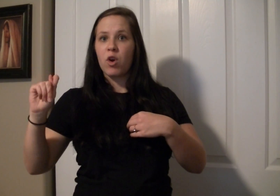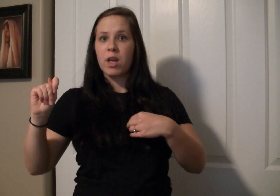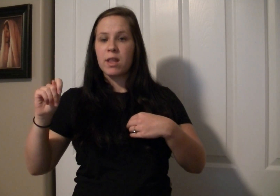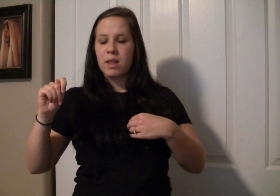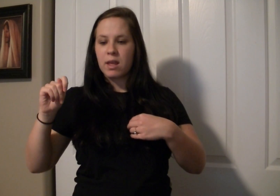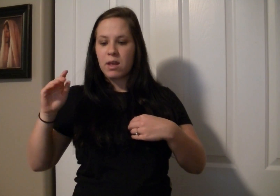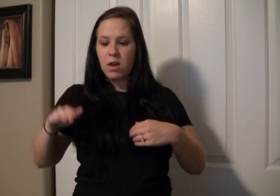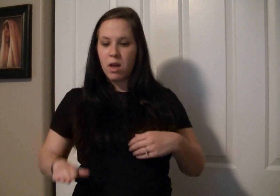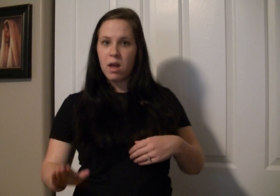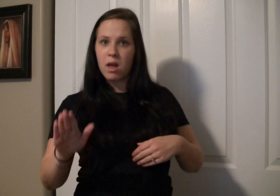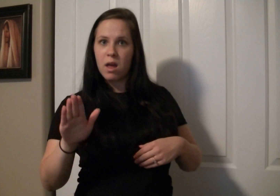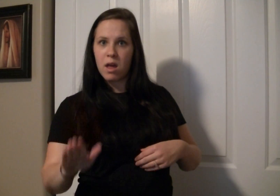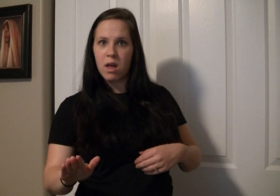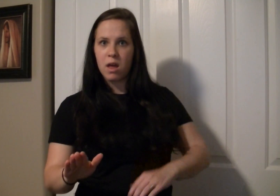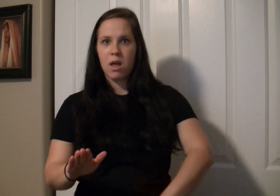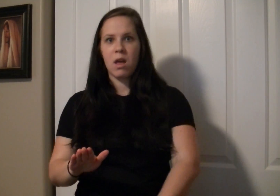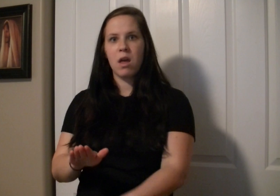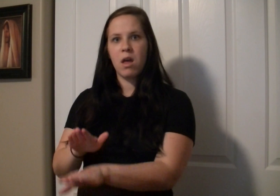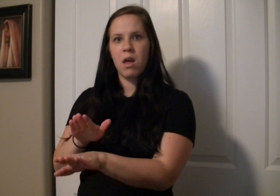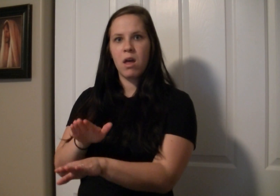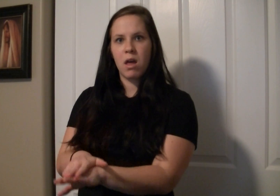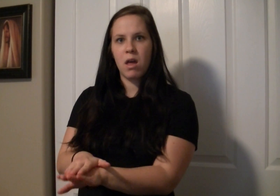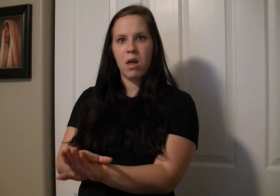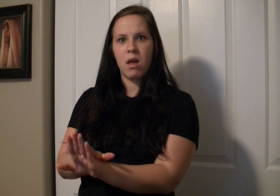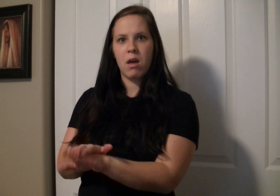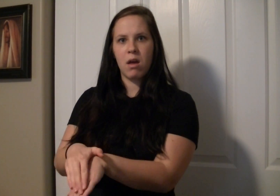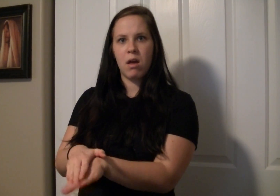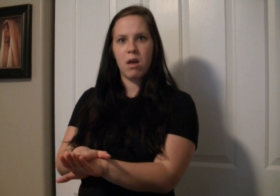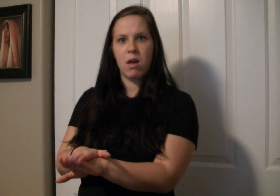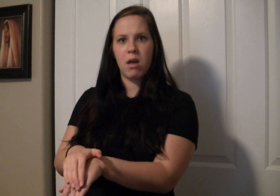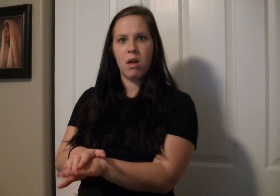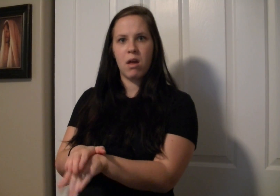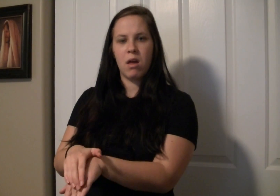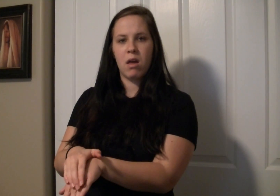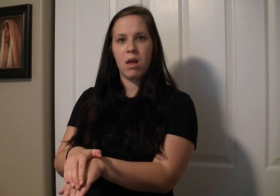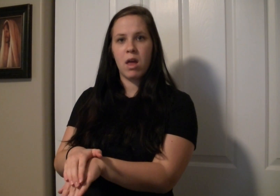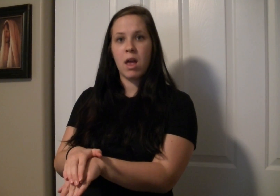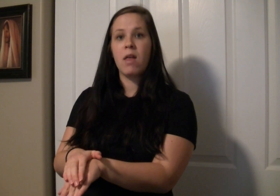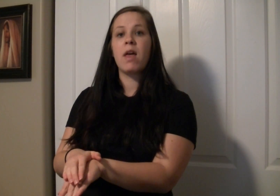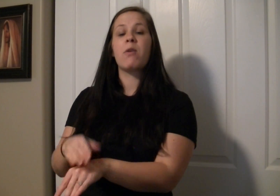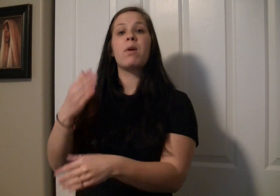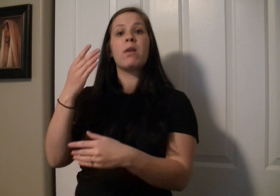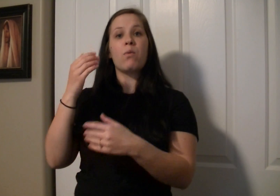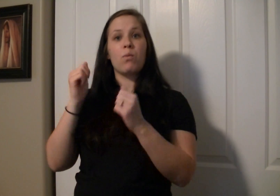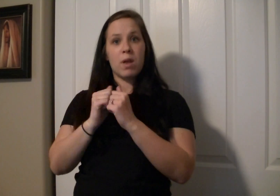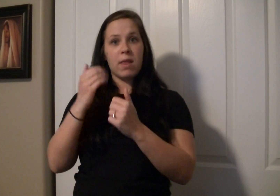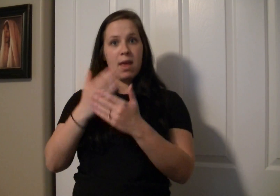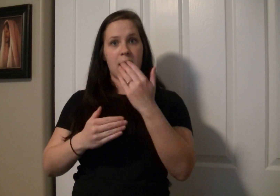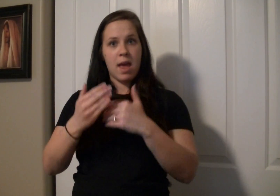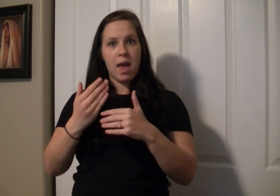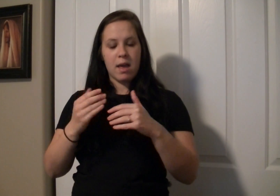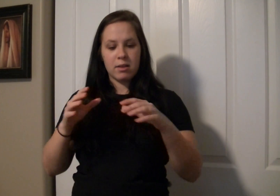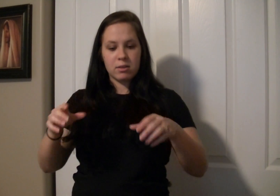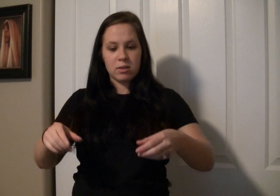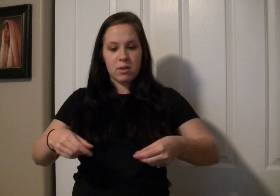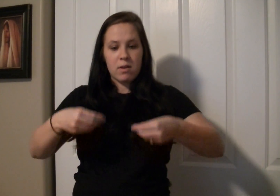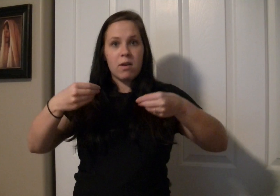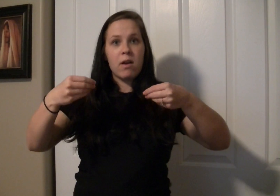hands so that the fabric can easily glide through the needle. And you've